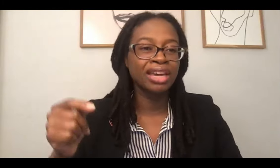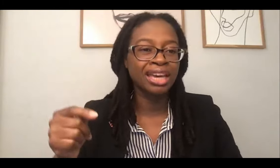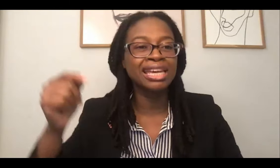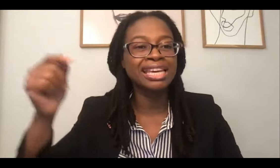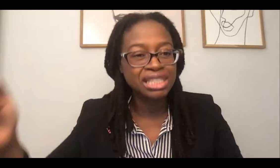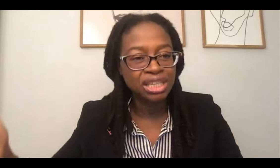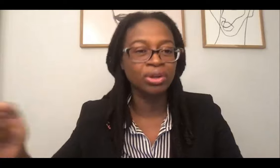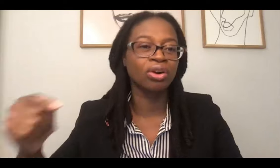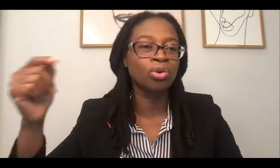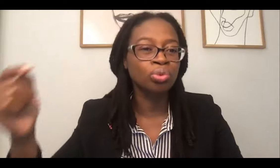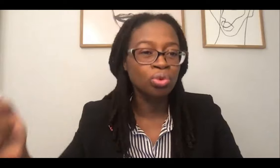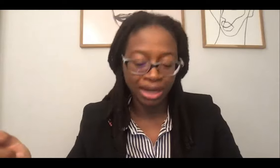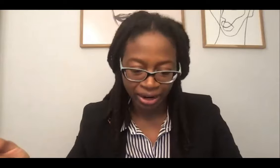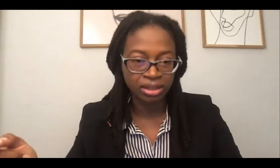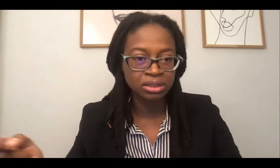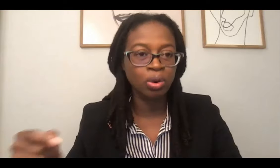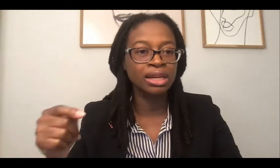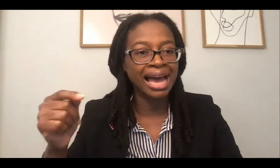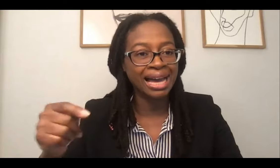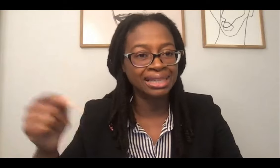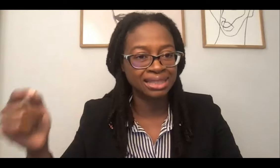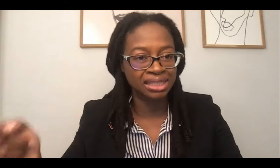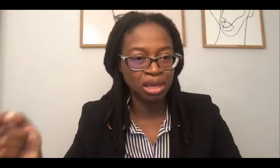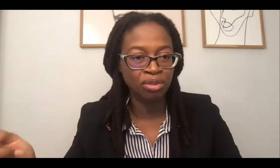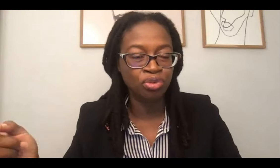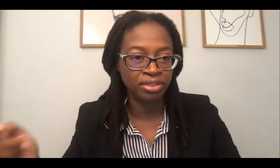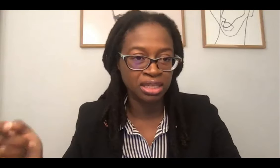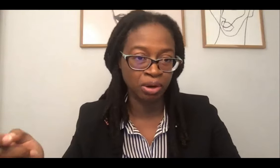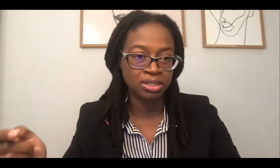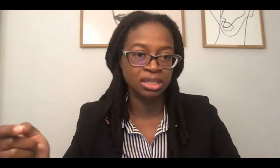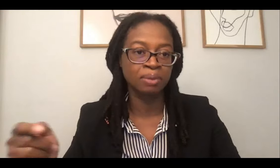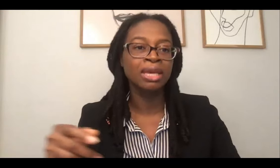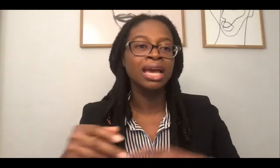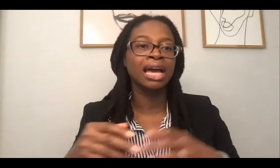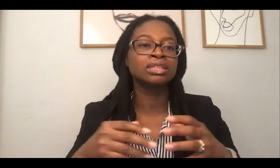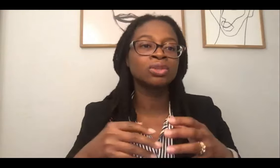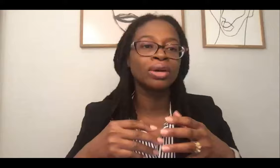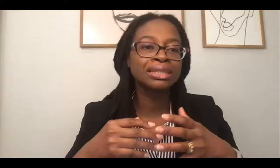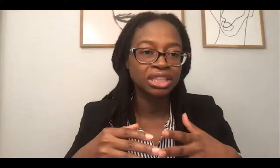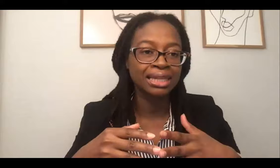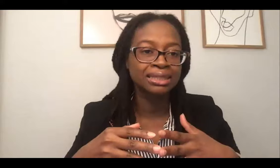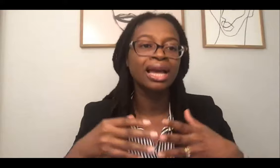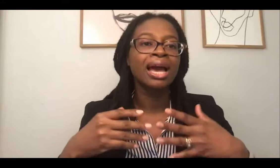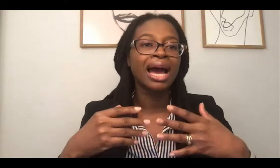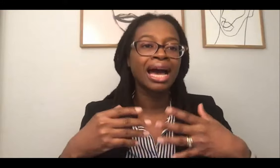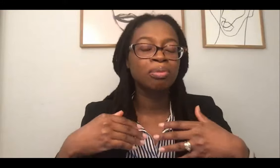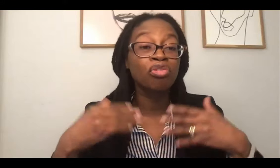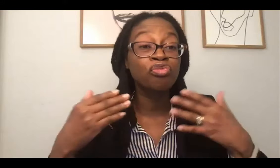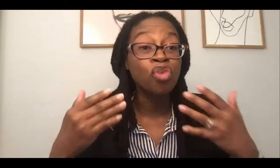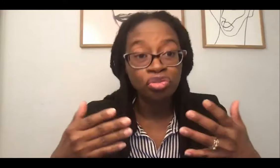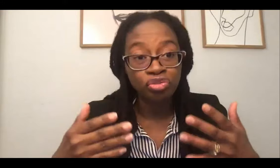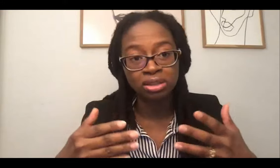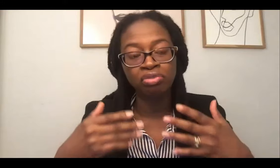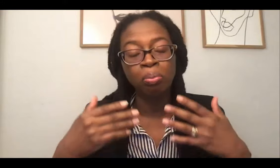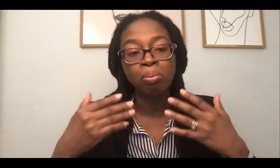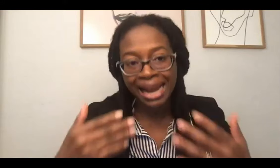the interior or rural areas, what does access mean for this person? And so intersectionality has to be forefront